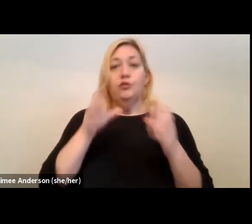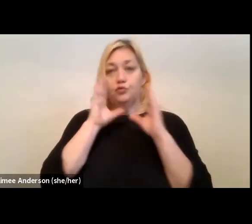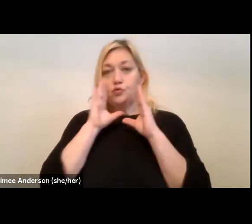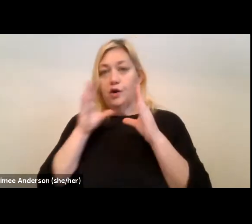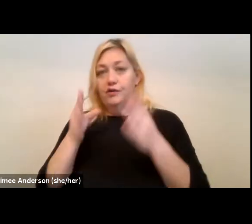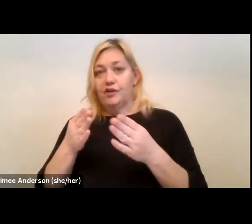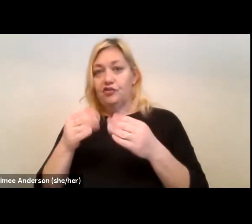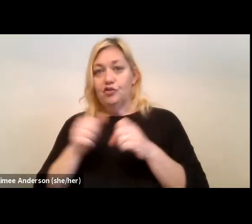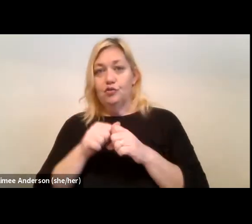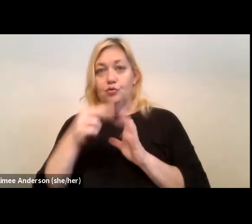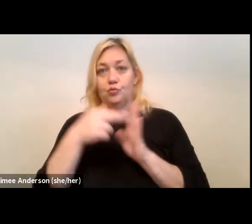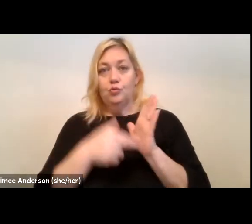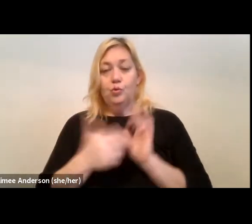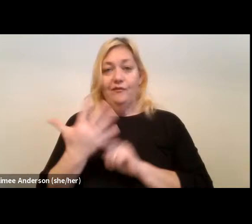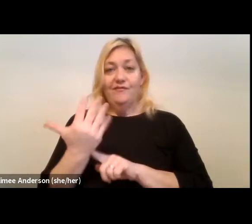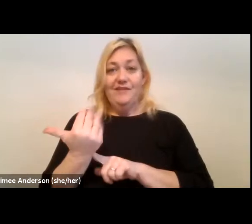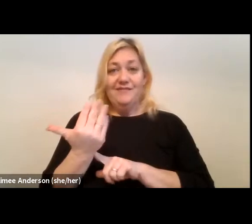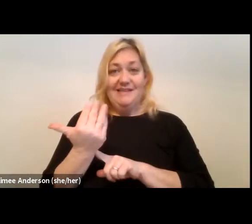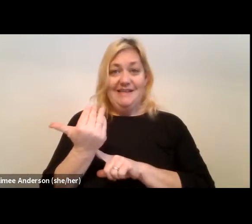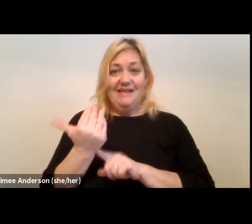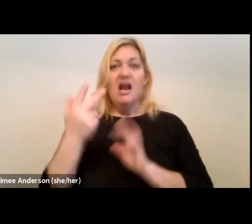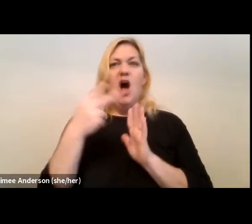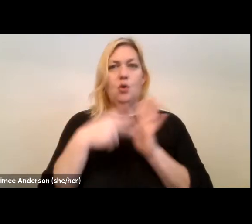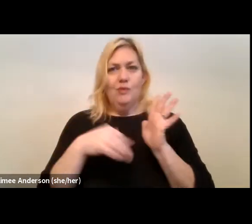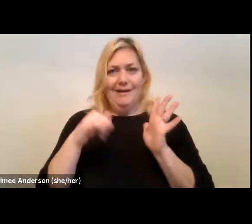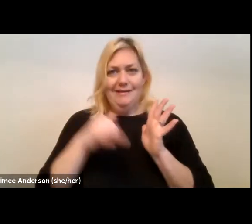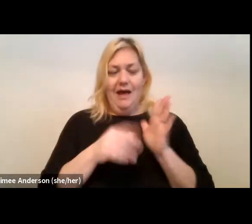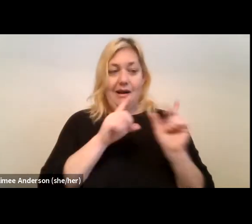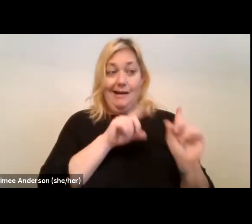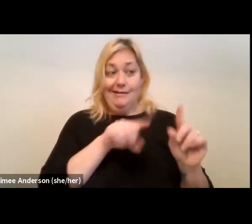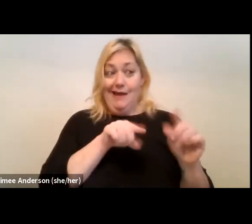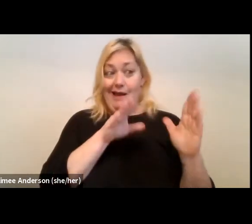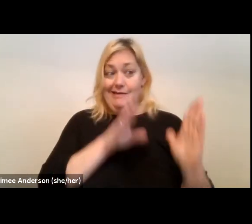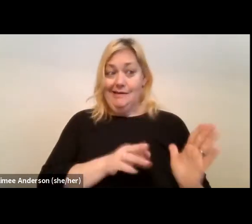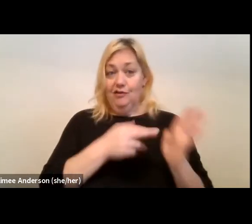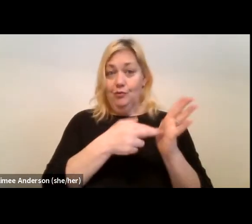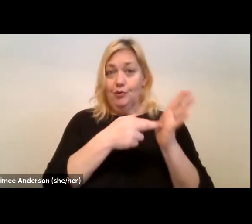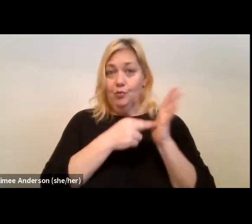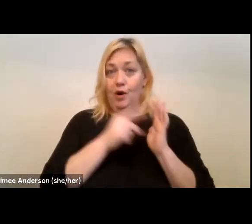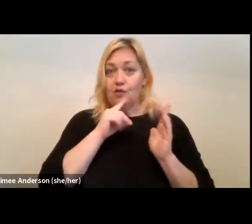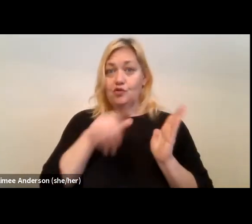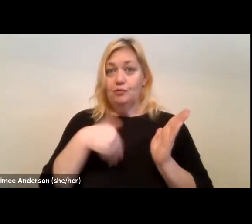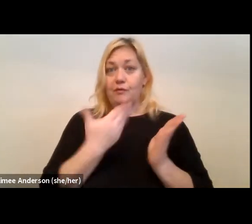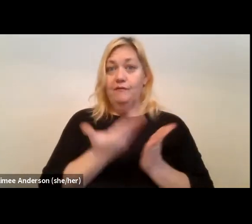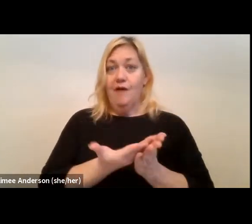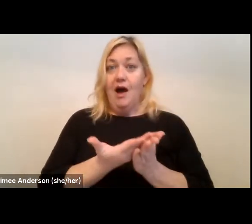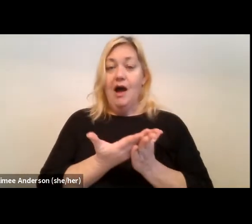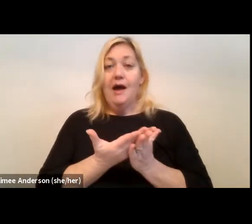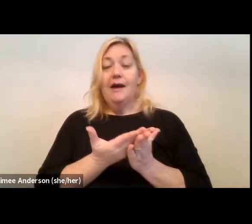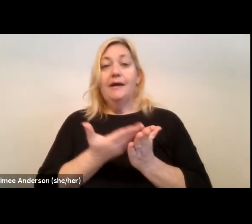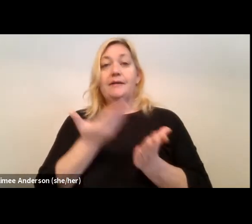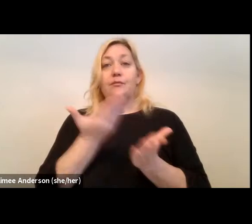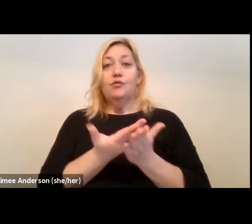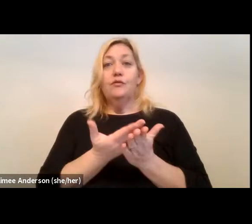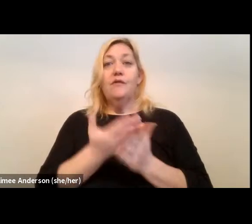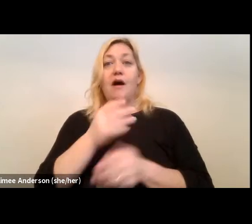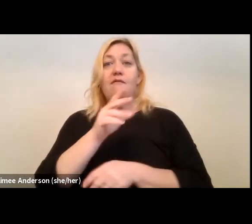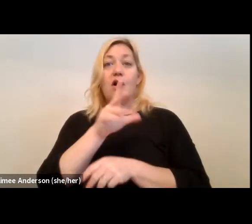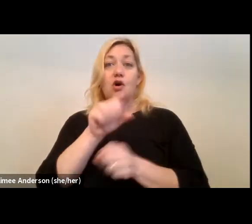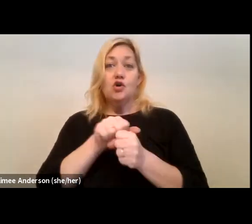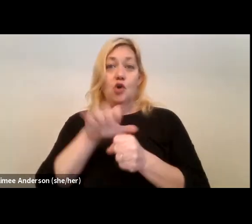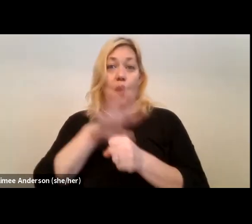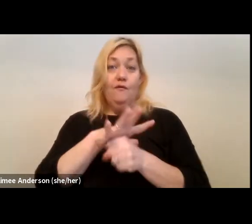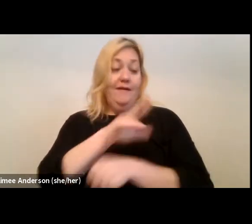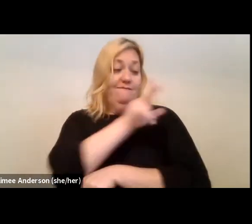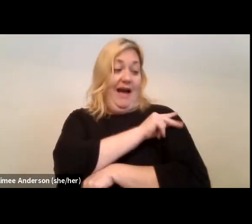Rule 15, and I'll read that. Attendees will be required to provide proof of COVID vaccination or negative test upon entrance to